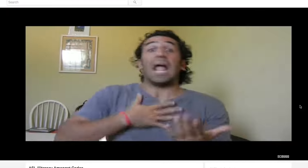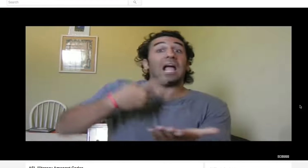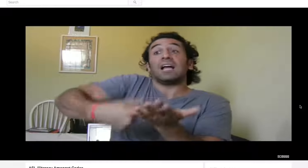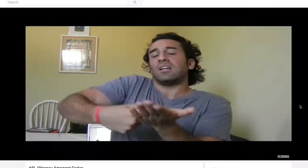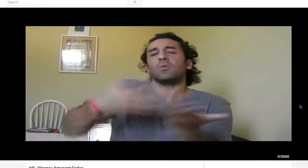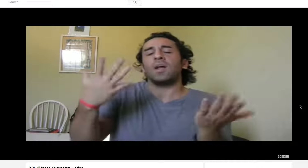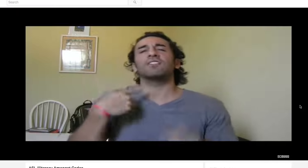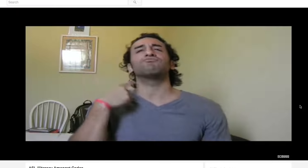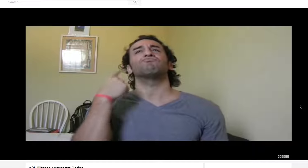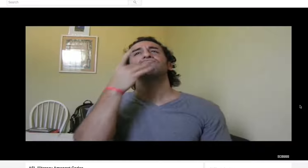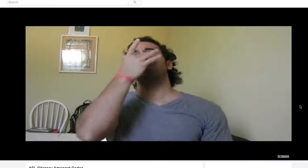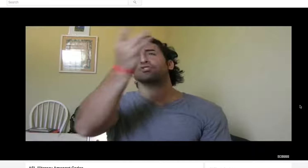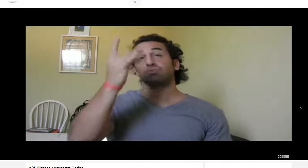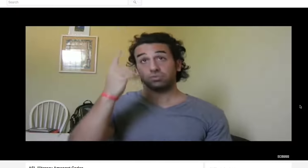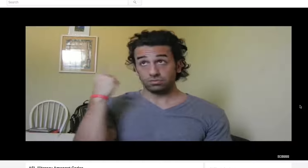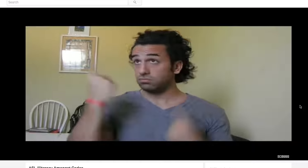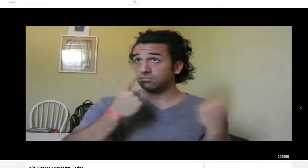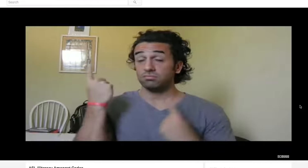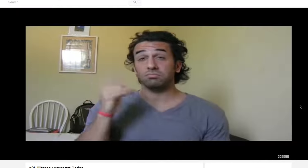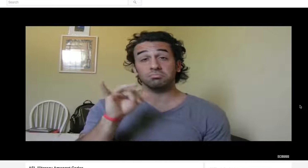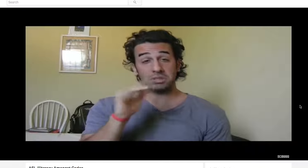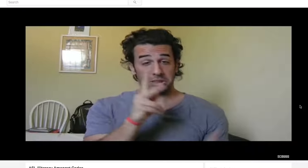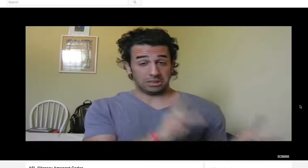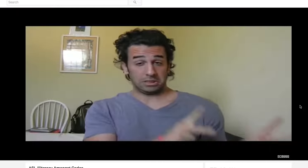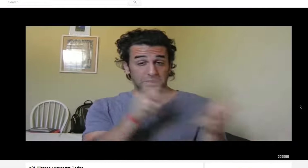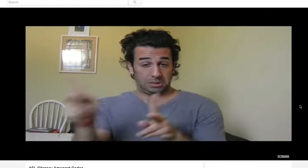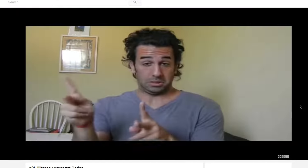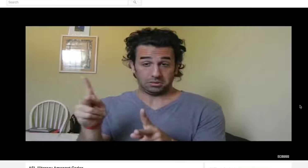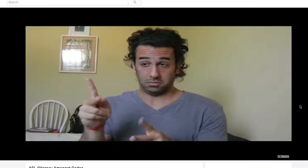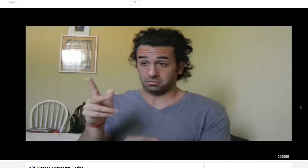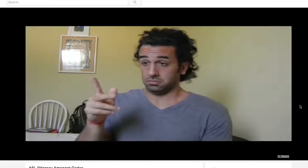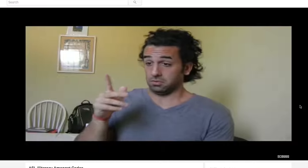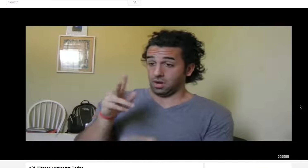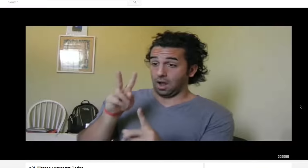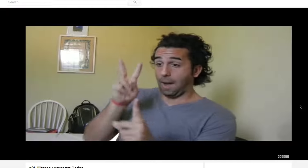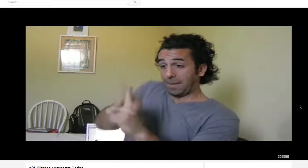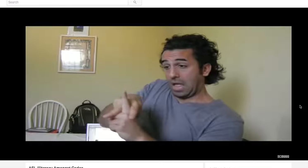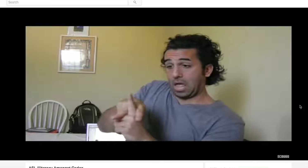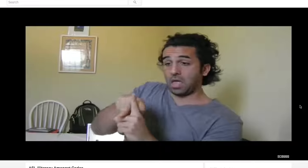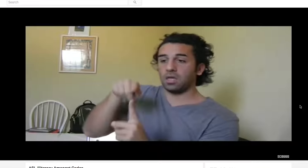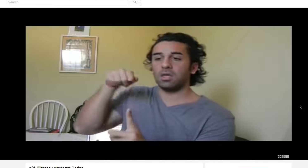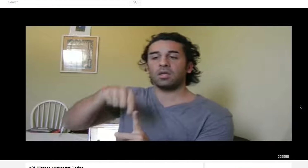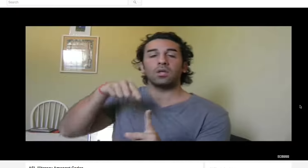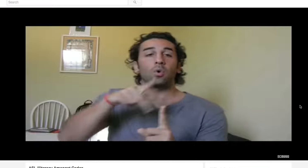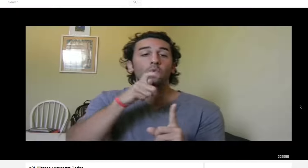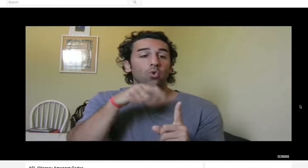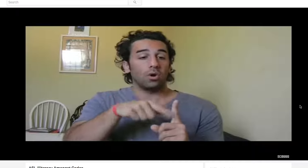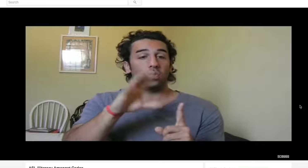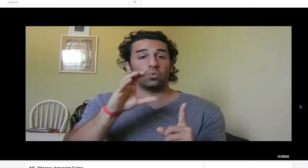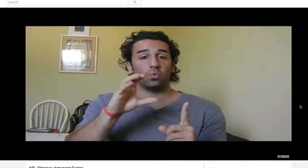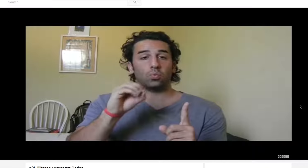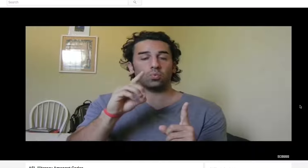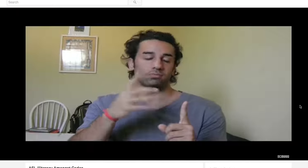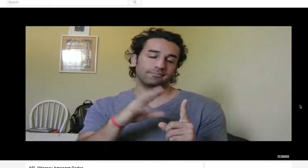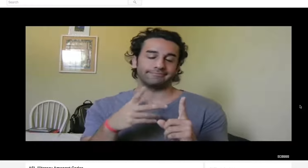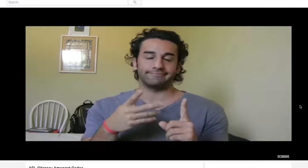But that aside, I'd like to discuss something else that I find interesting. I'd like to discuss the case of the deaf